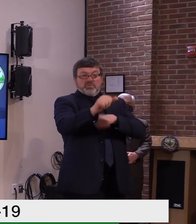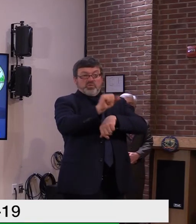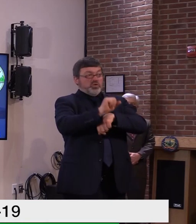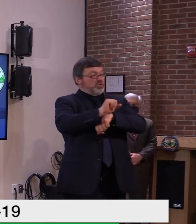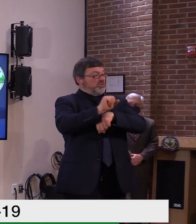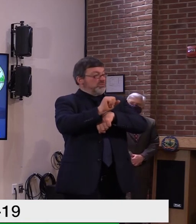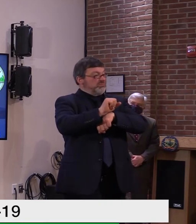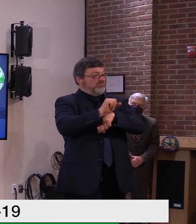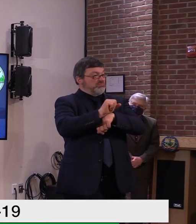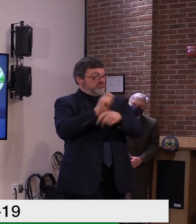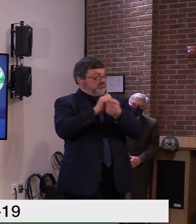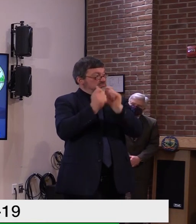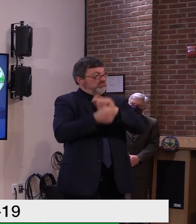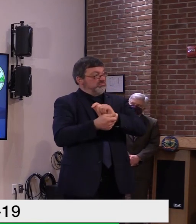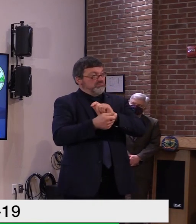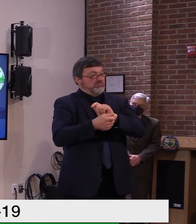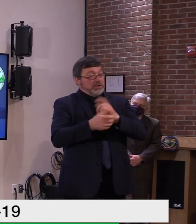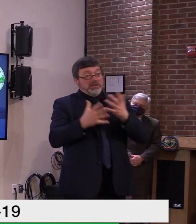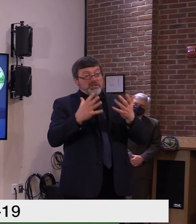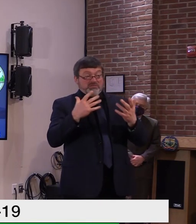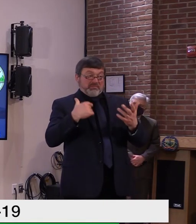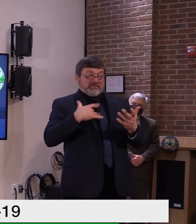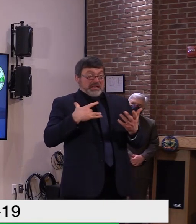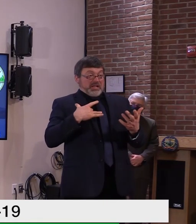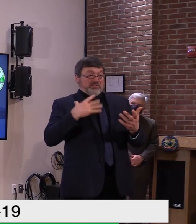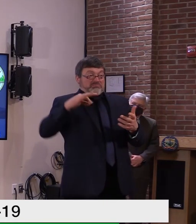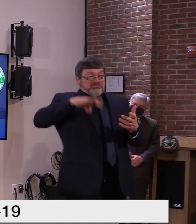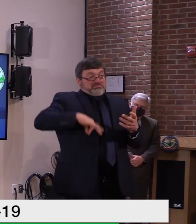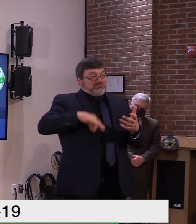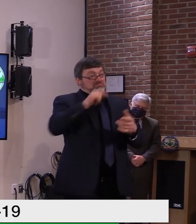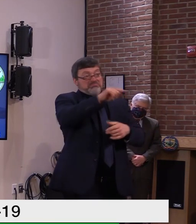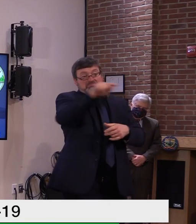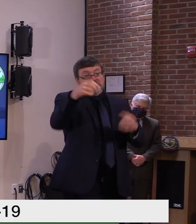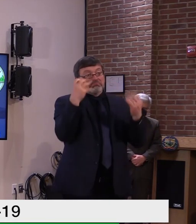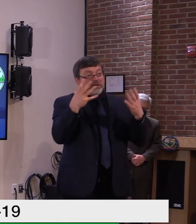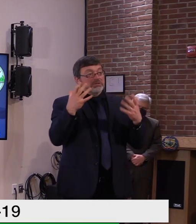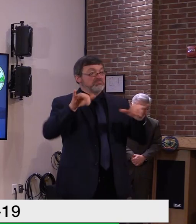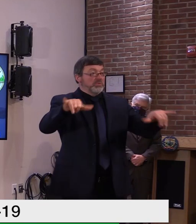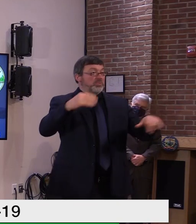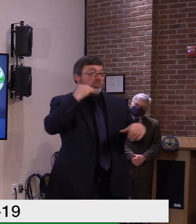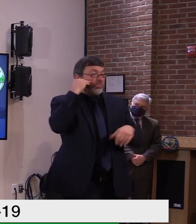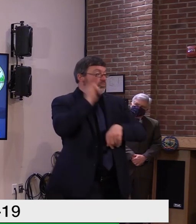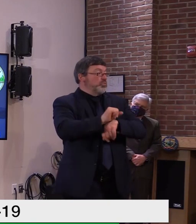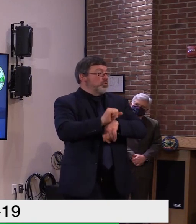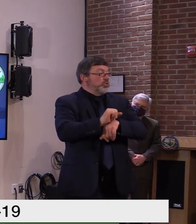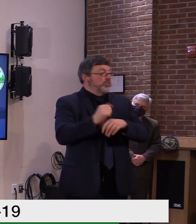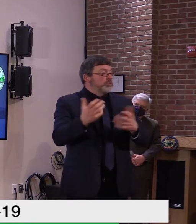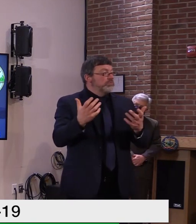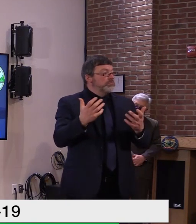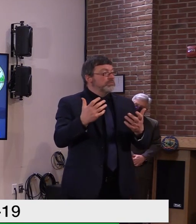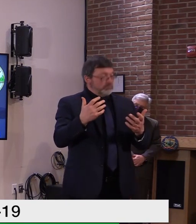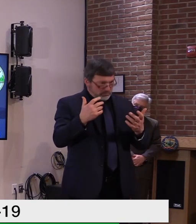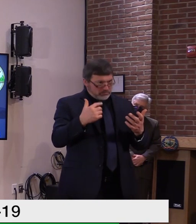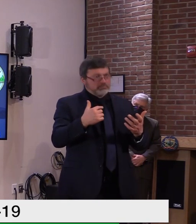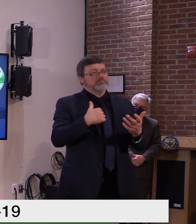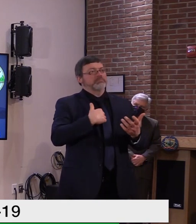beneficial. I think we've learned to adapt to this new normal in a short period of time. And I think it has had